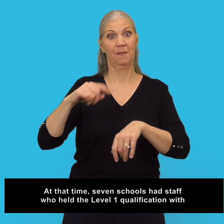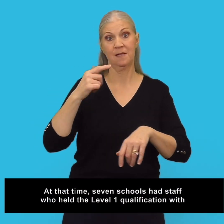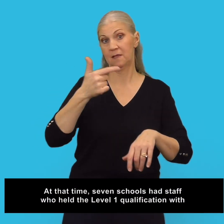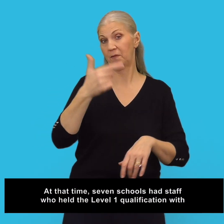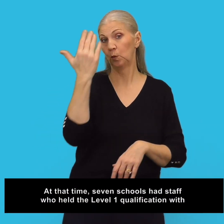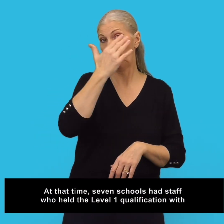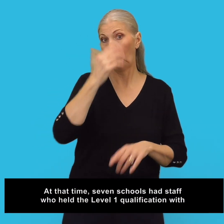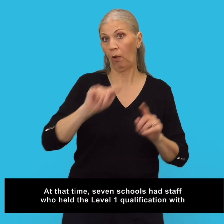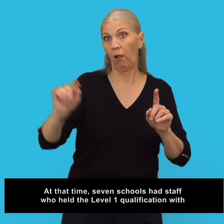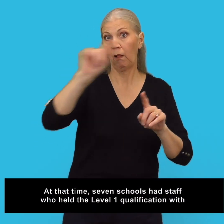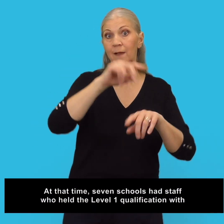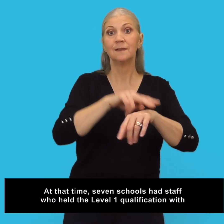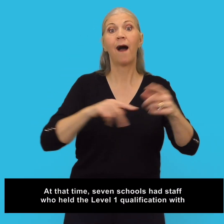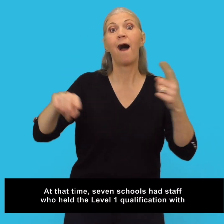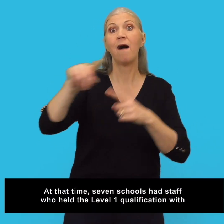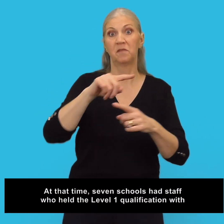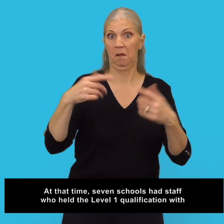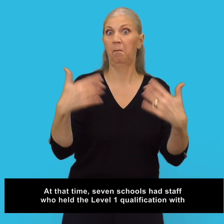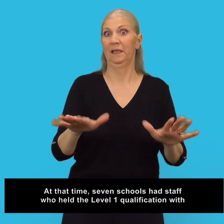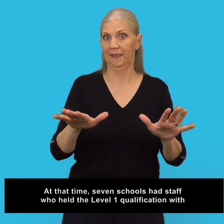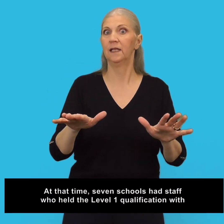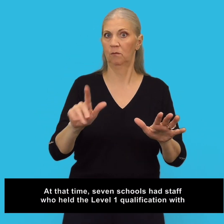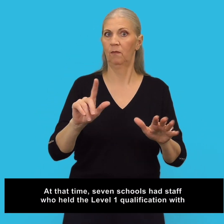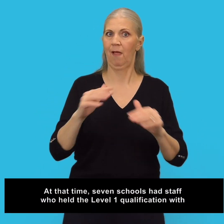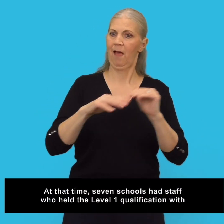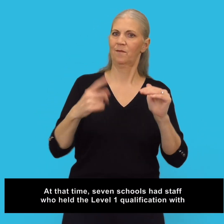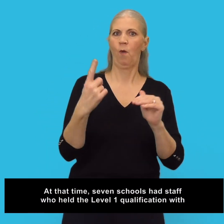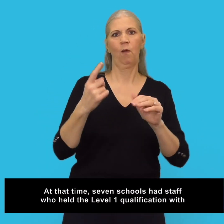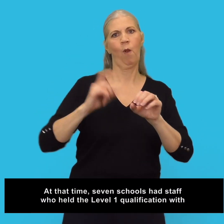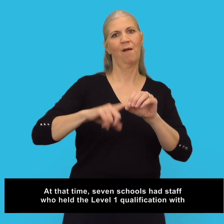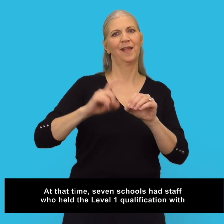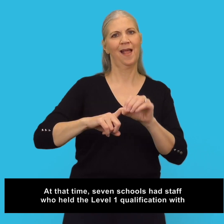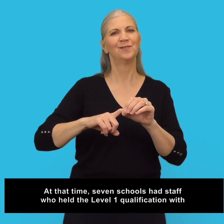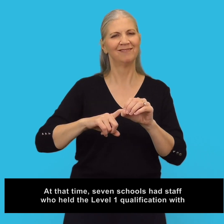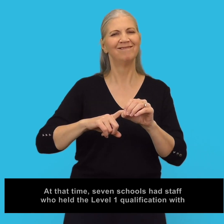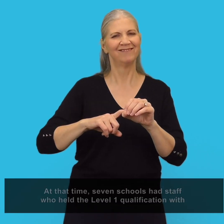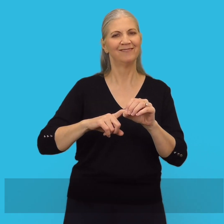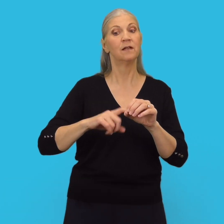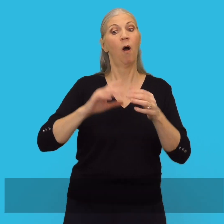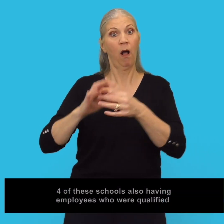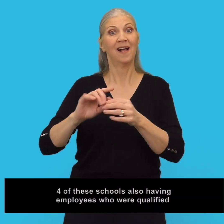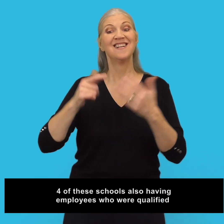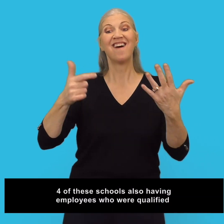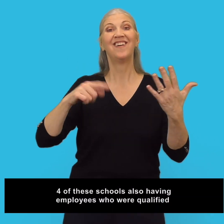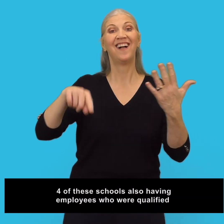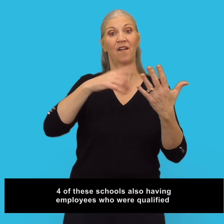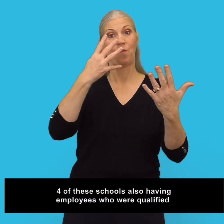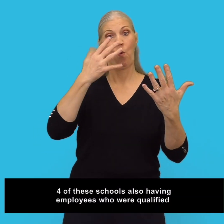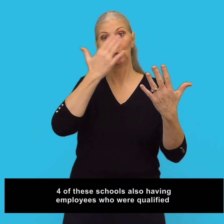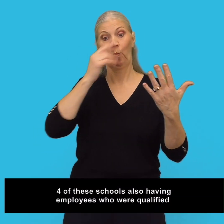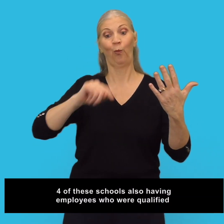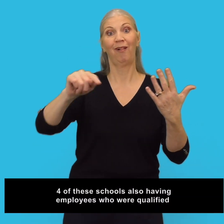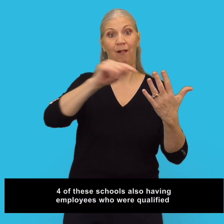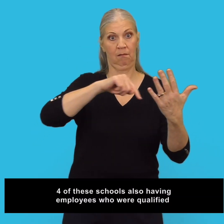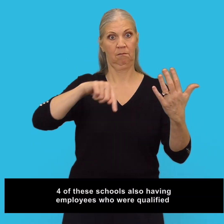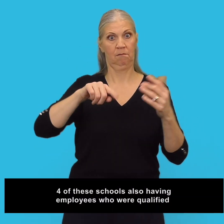At that time, 7 schools had staff who held the Level 1 qualification, with 4 of these schools also having